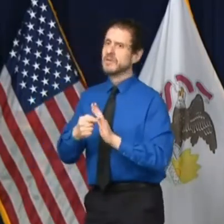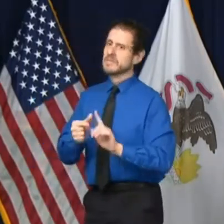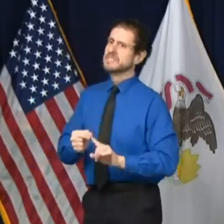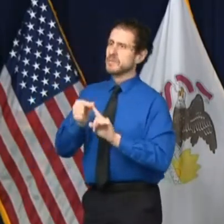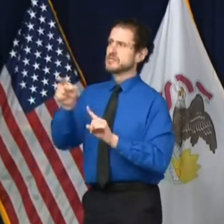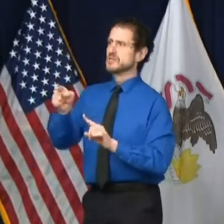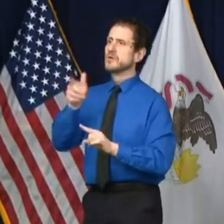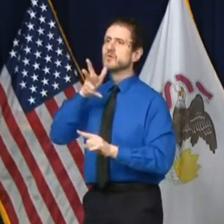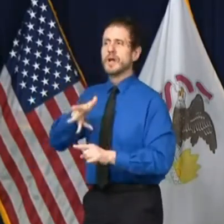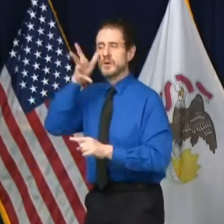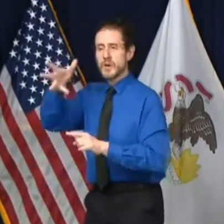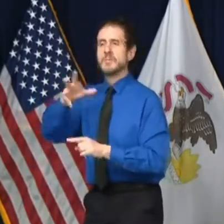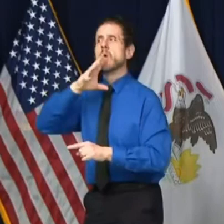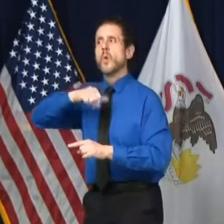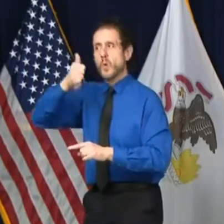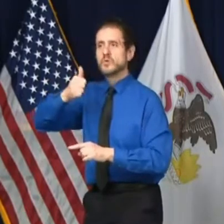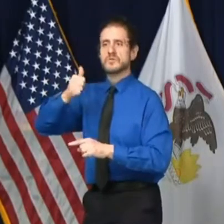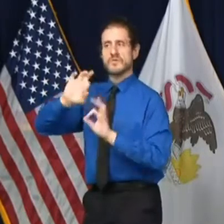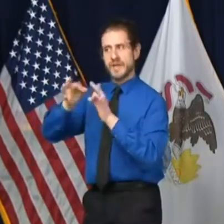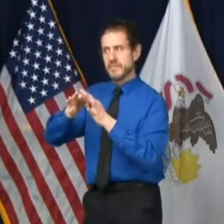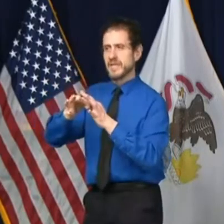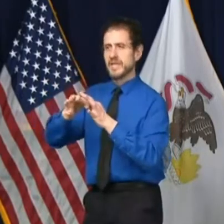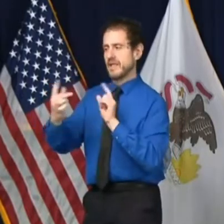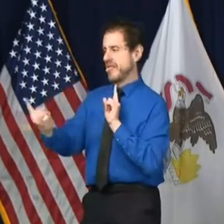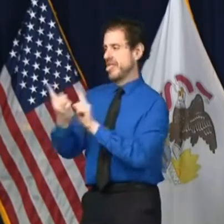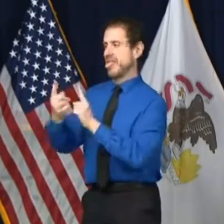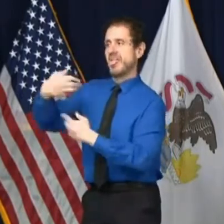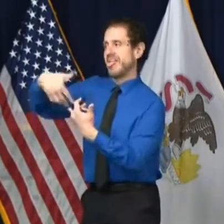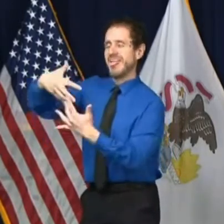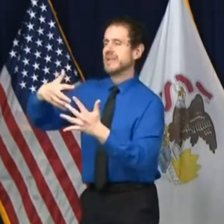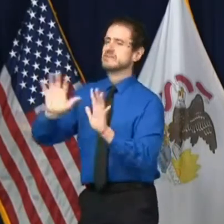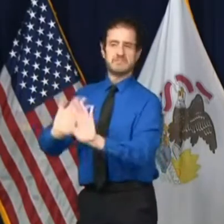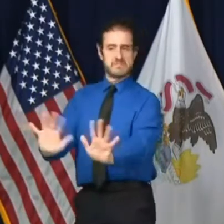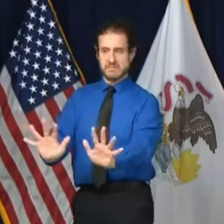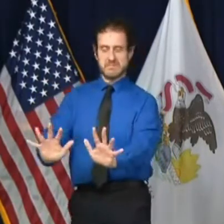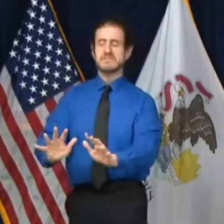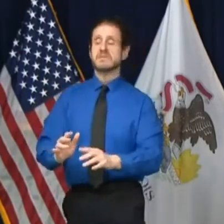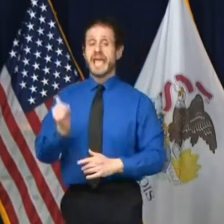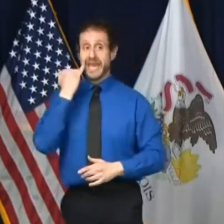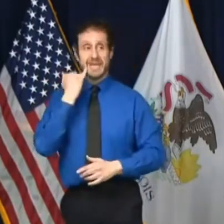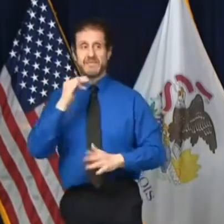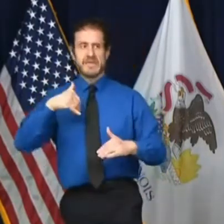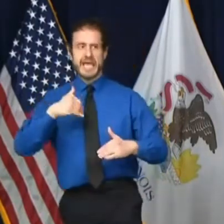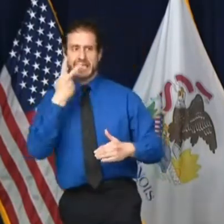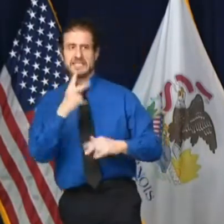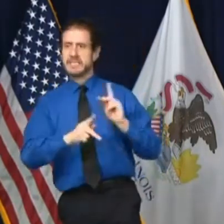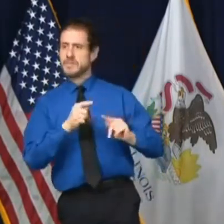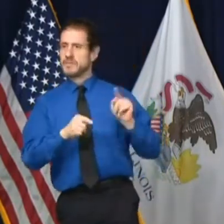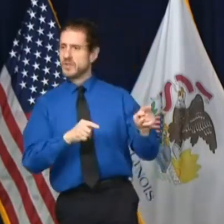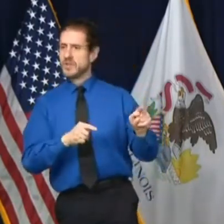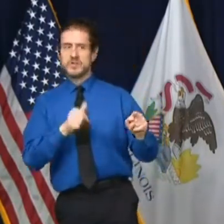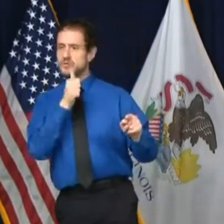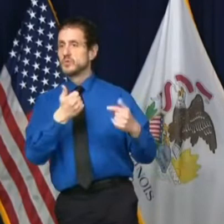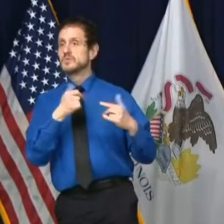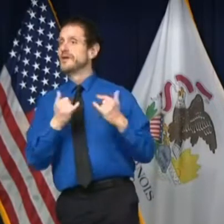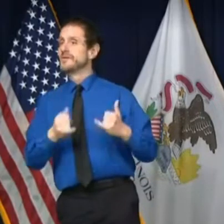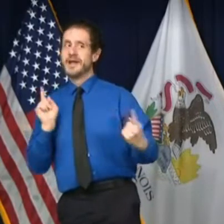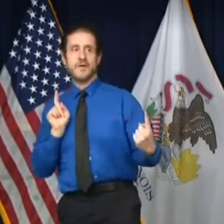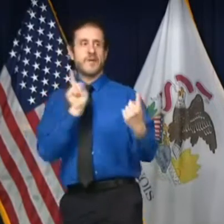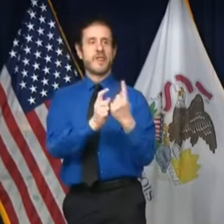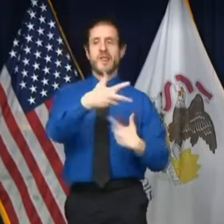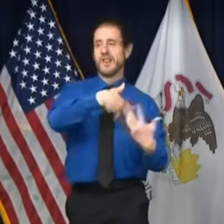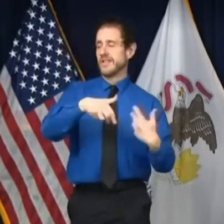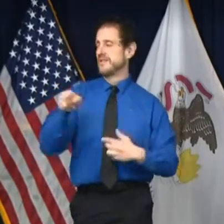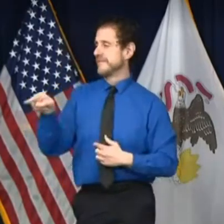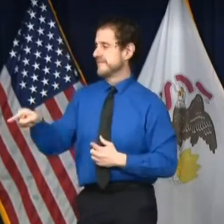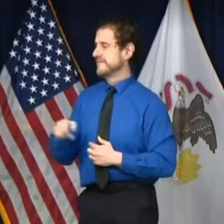and don't, quarantine together with people that you haven't already been around. Jim Haggerty at Rock River Times.